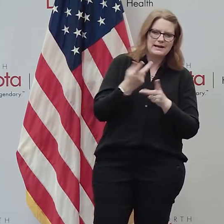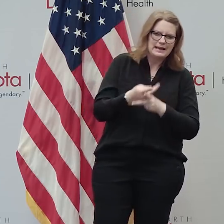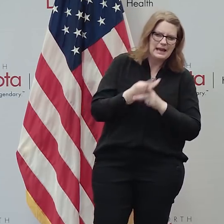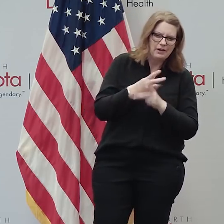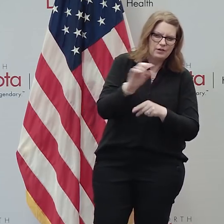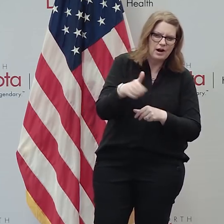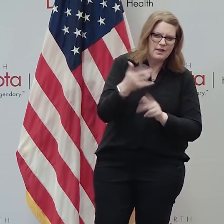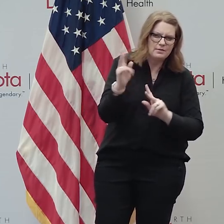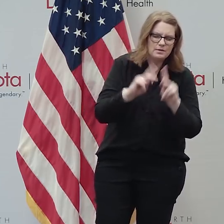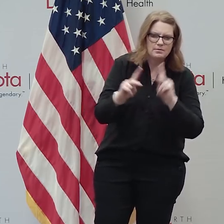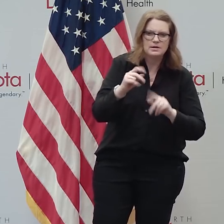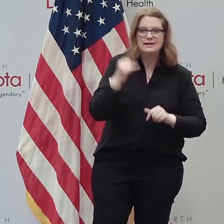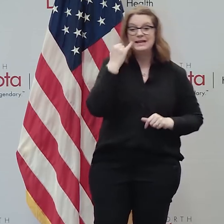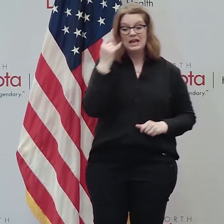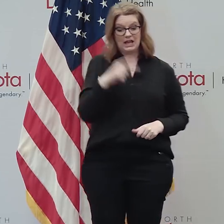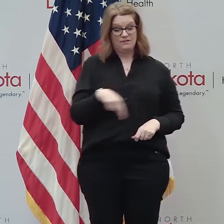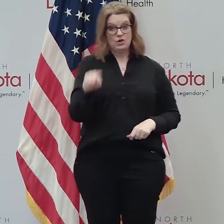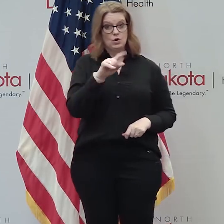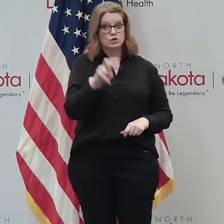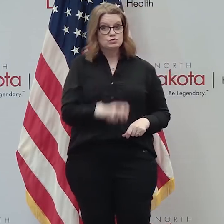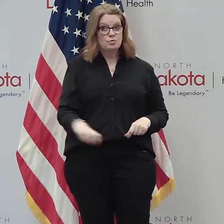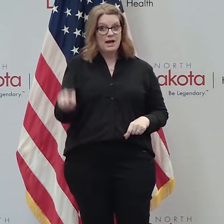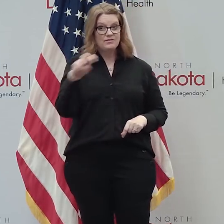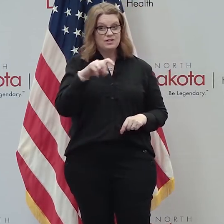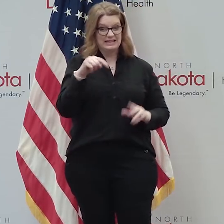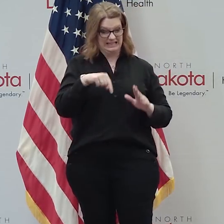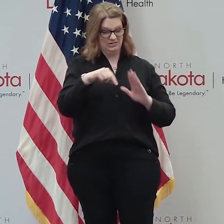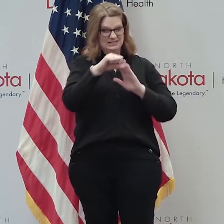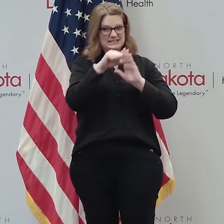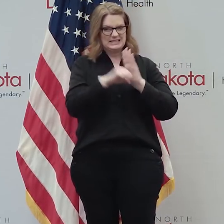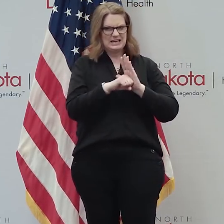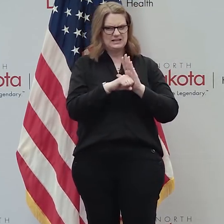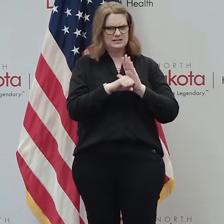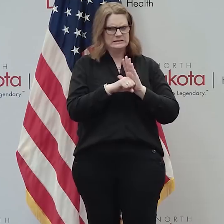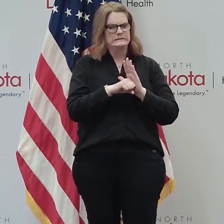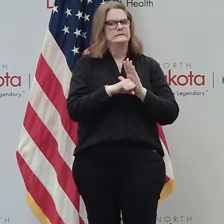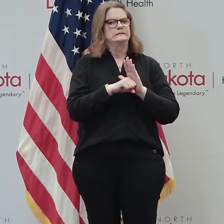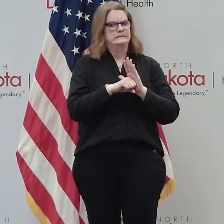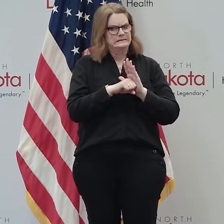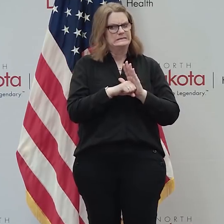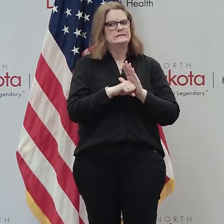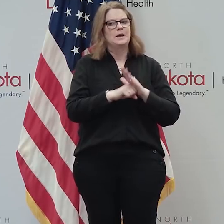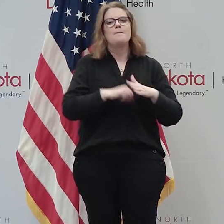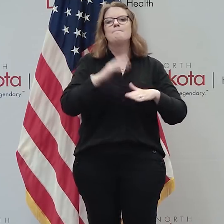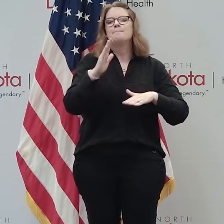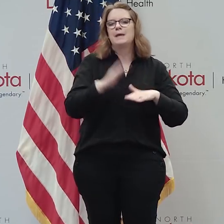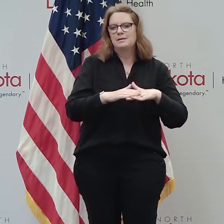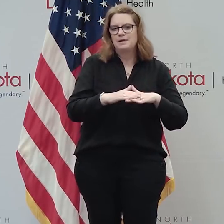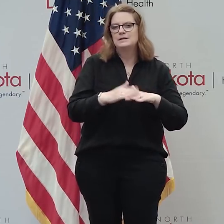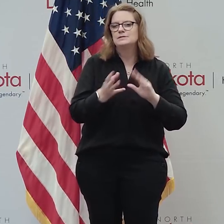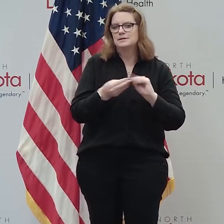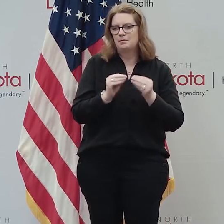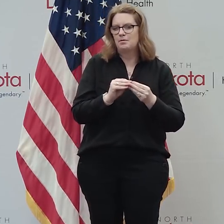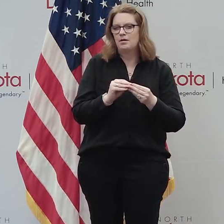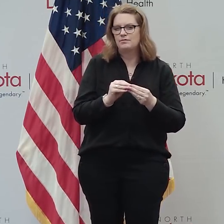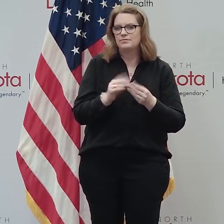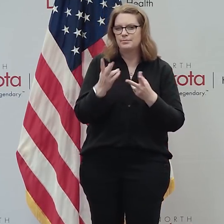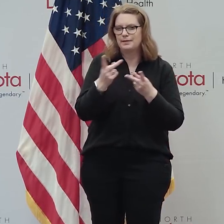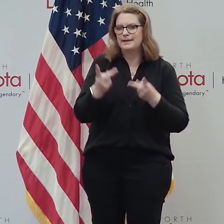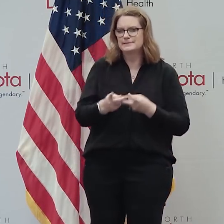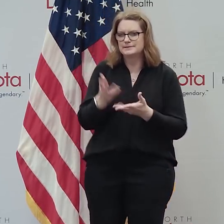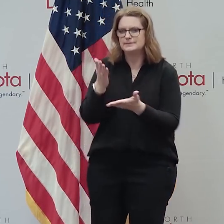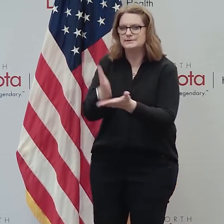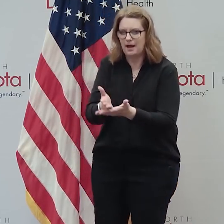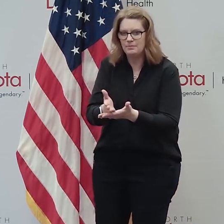if you are traveling, even around the state, always a good idea to minimize the number of stops. If you minimize the